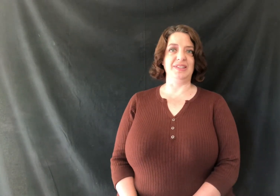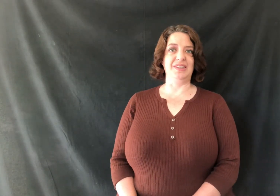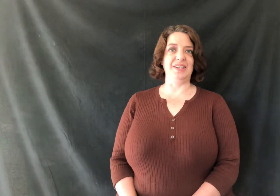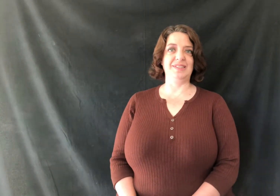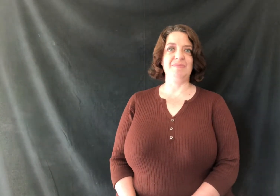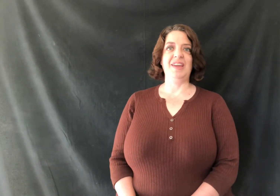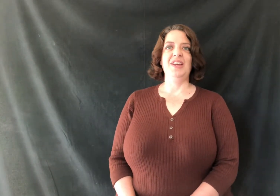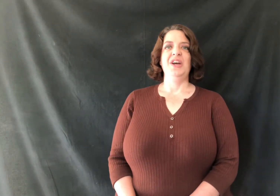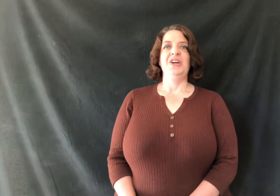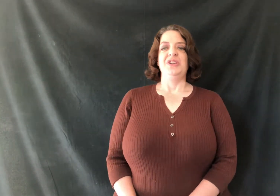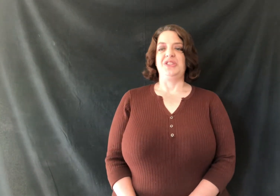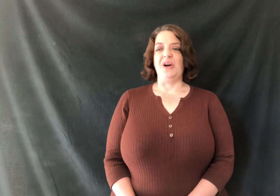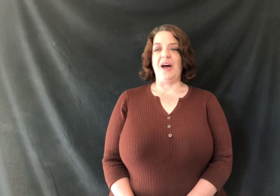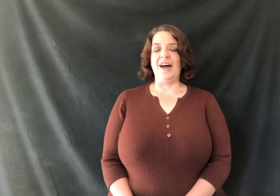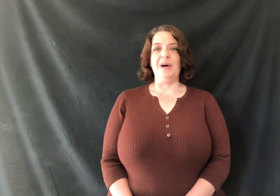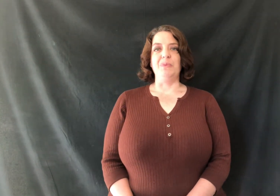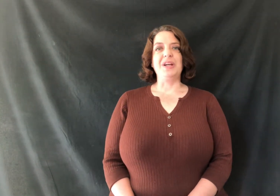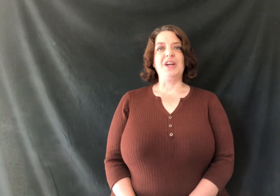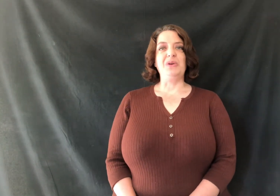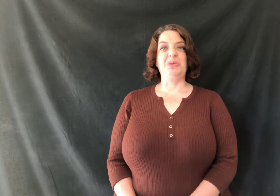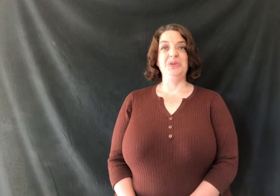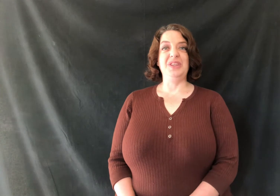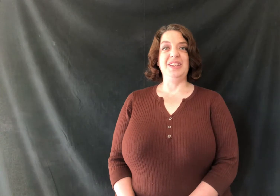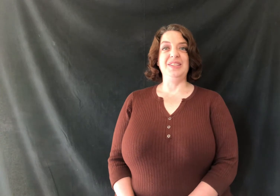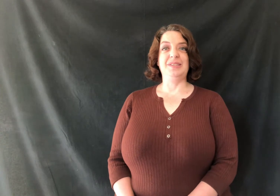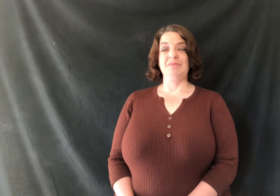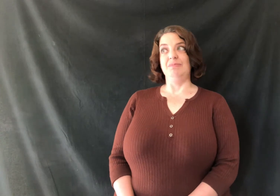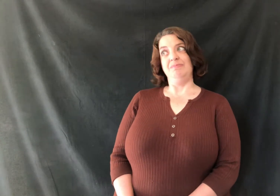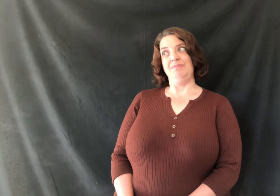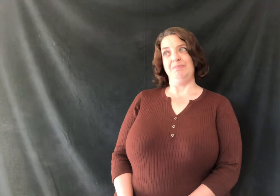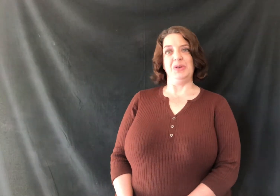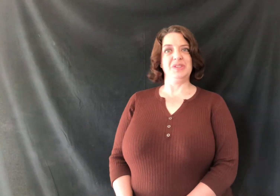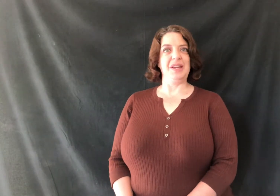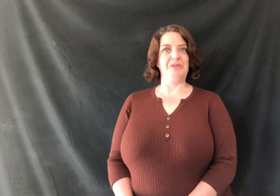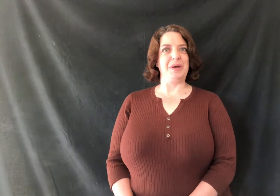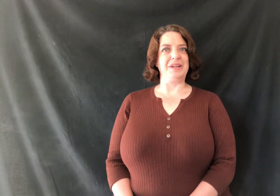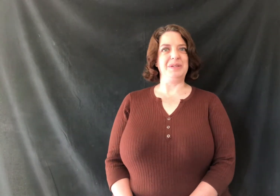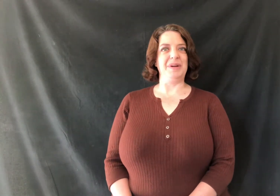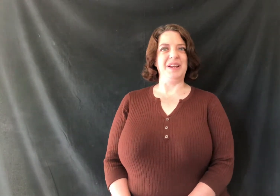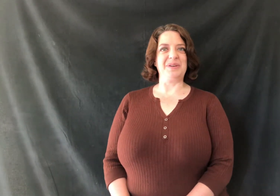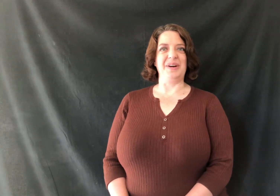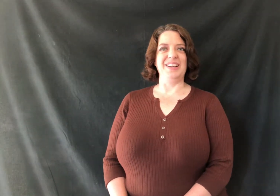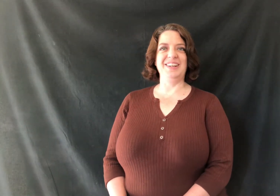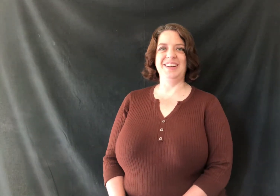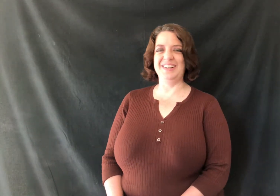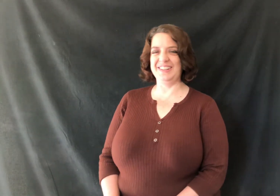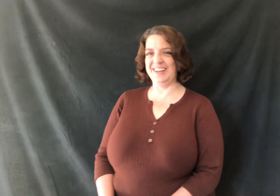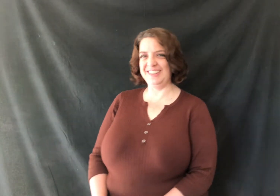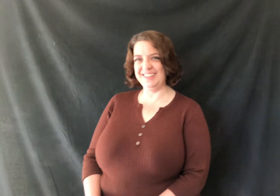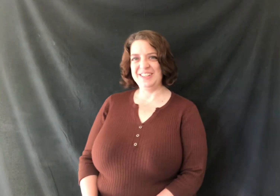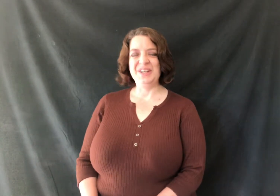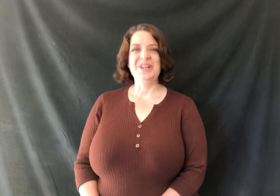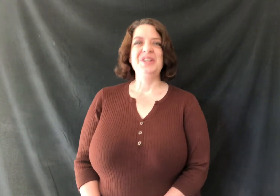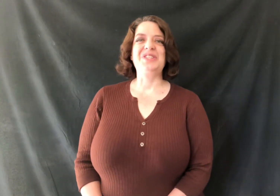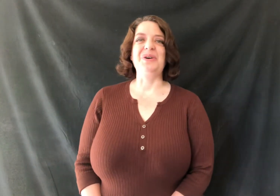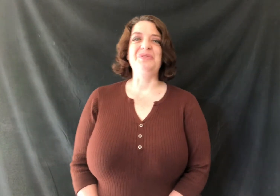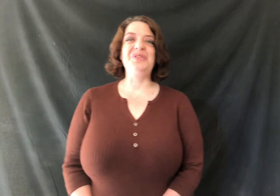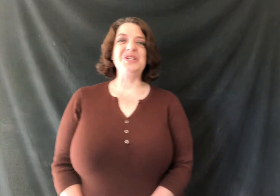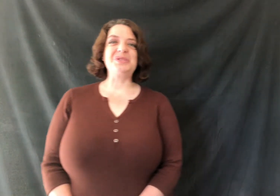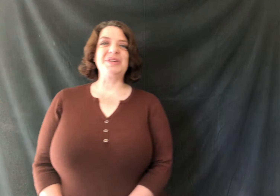these. So we're going to go through these mostly alphabetically, but not quite. So first, we're going to